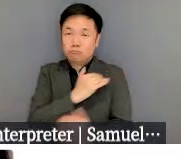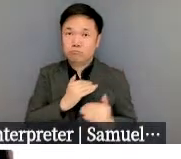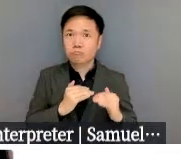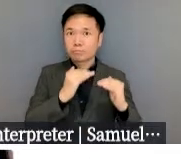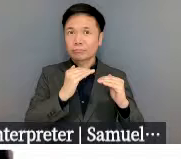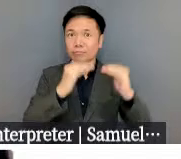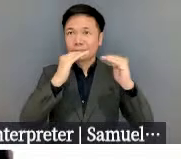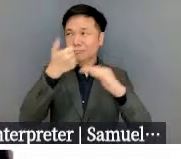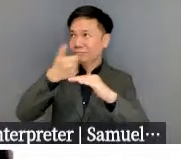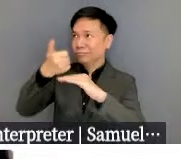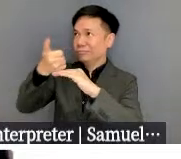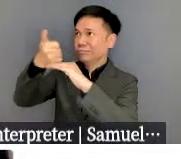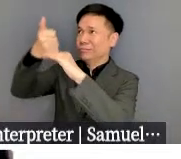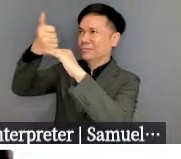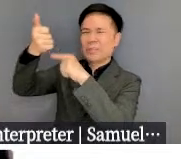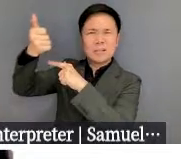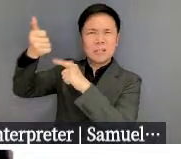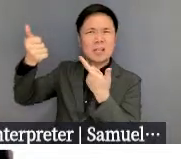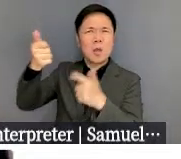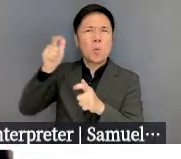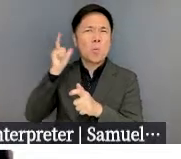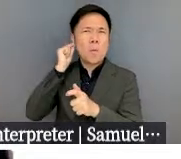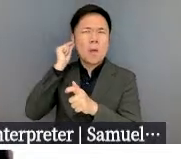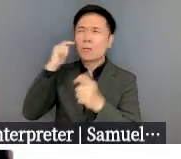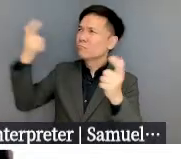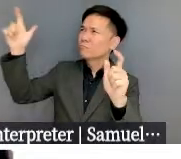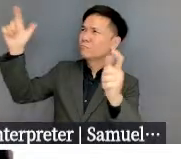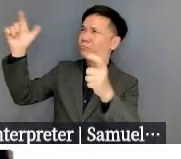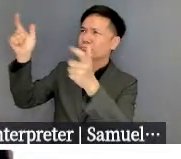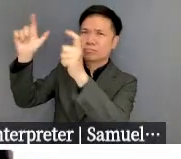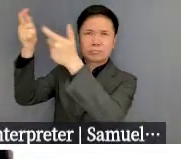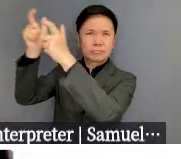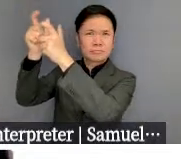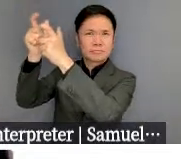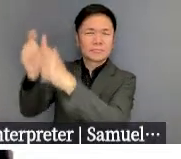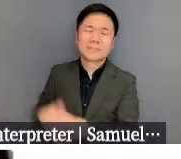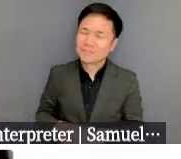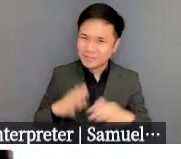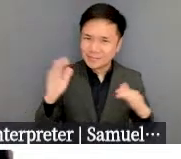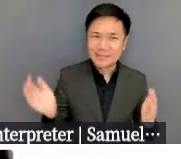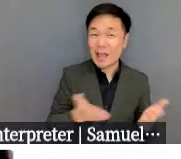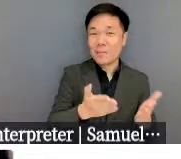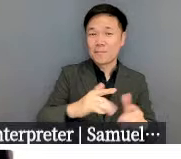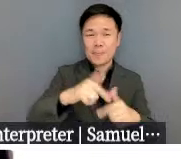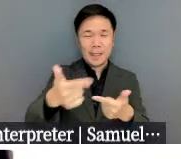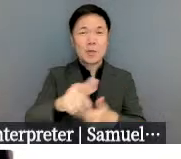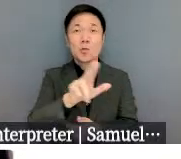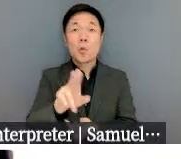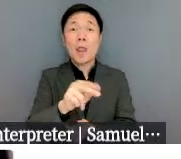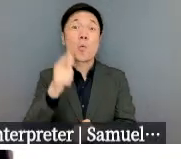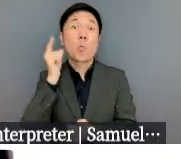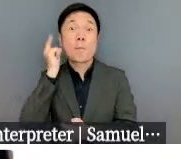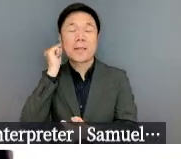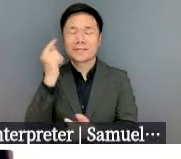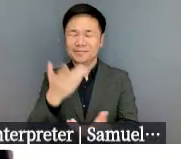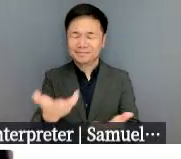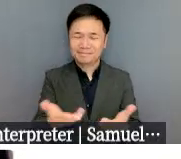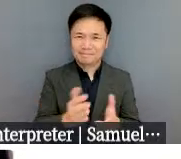we find. So I would now like to pass to my colleague from UN Women,